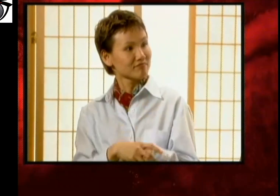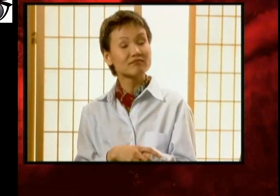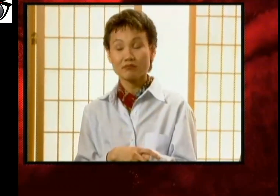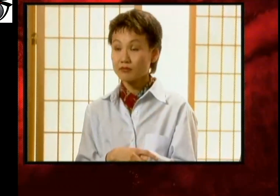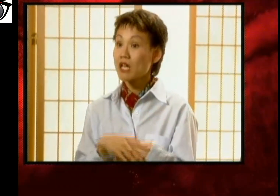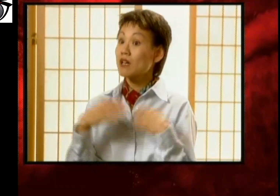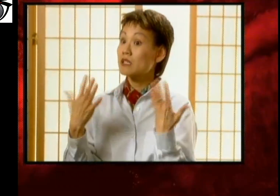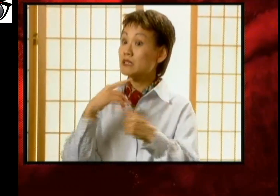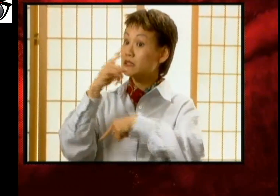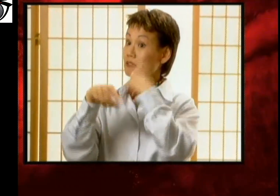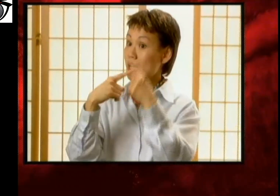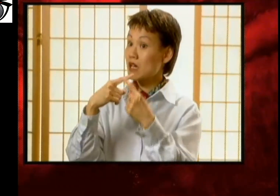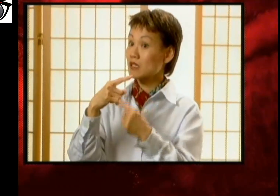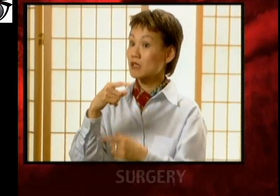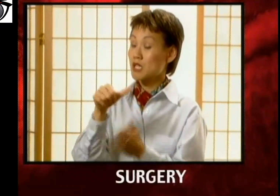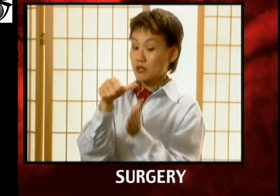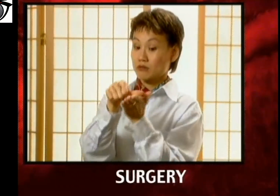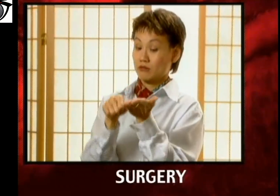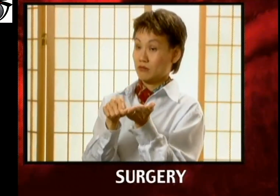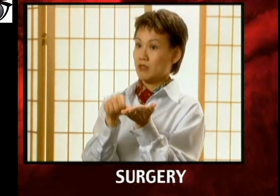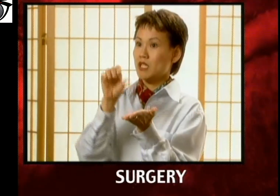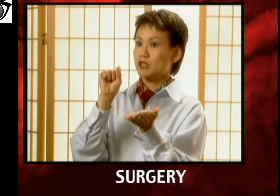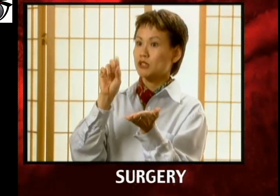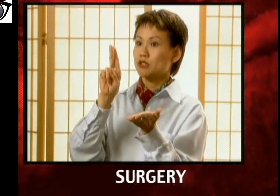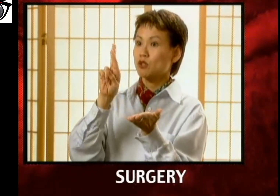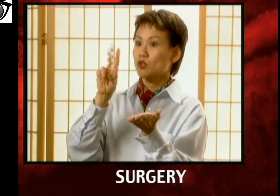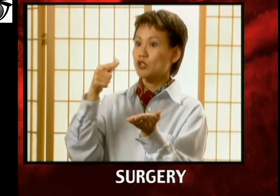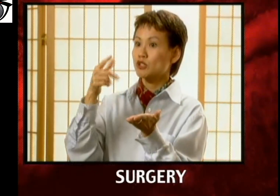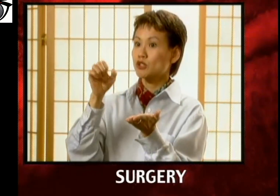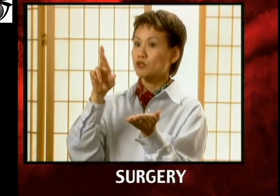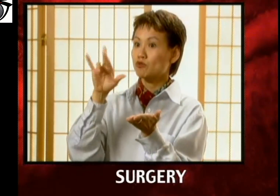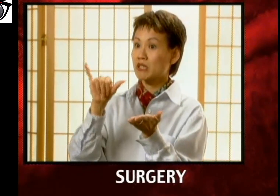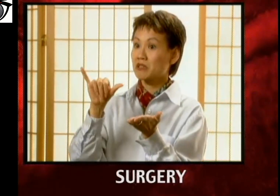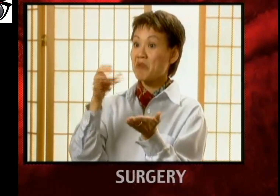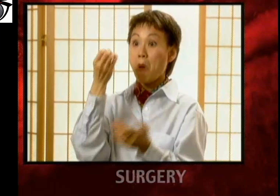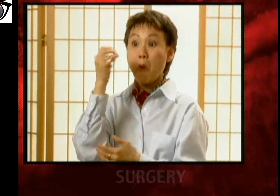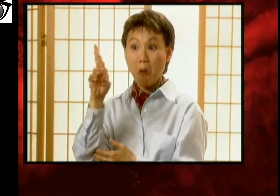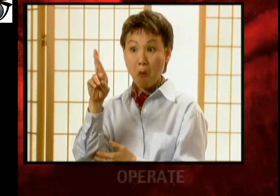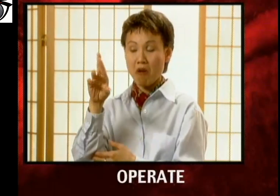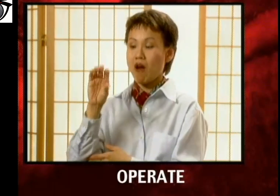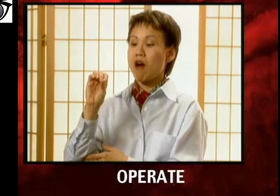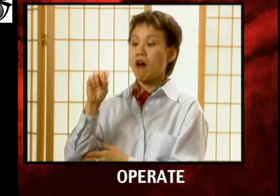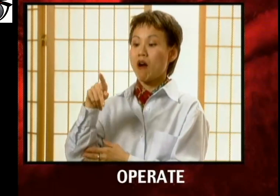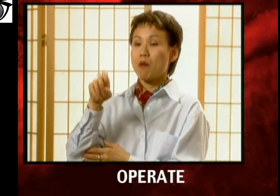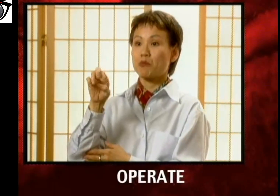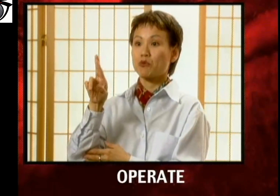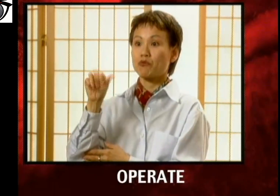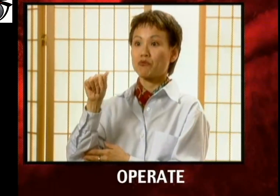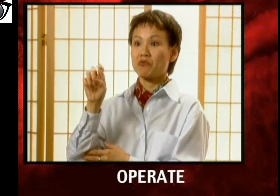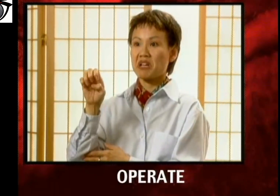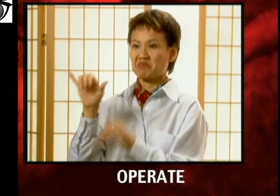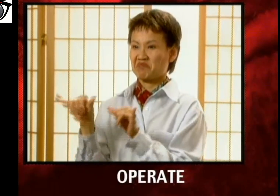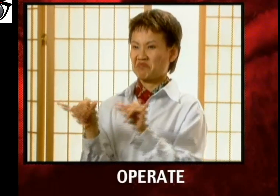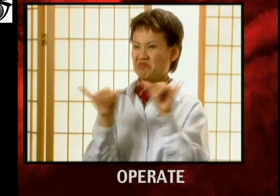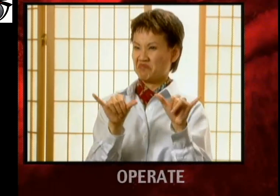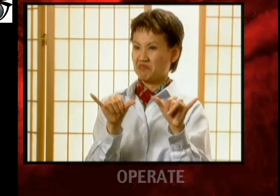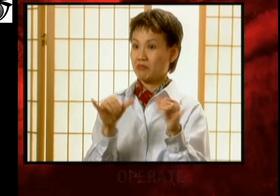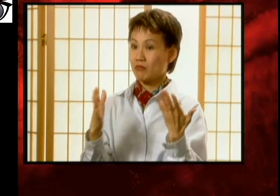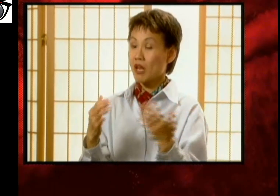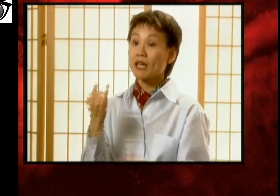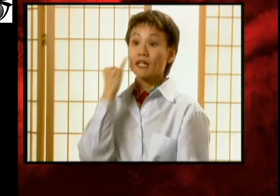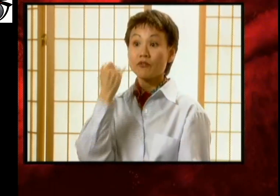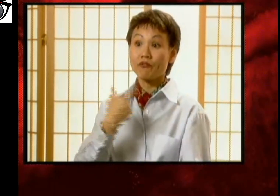definitely got the idea. The sign for surgery or operate